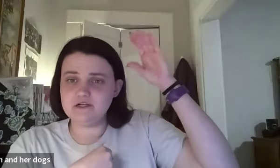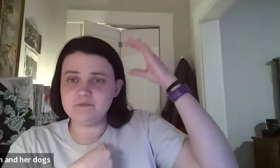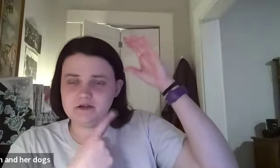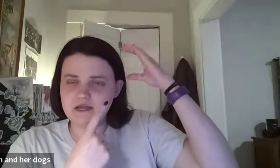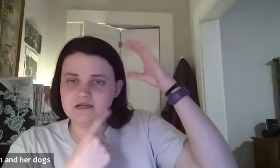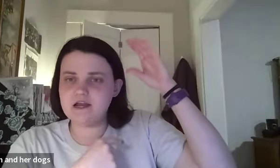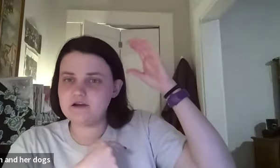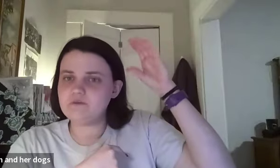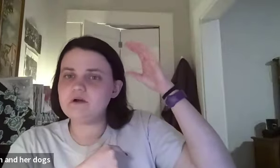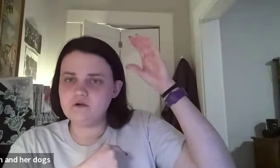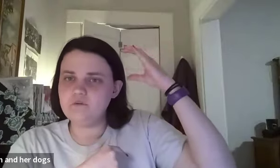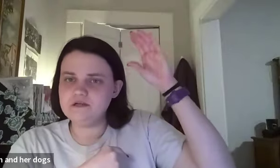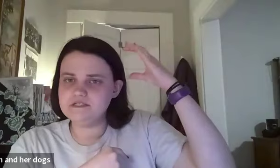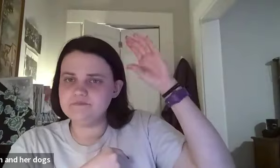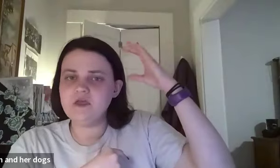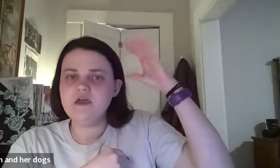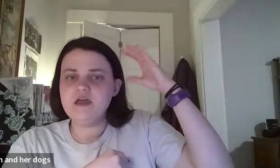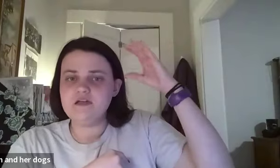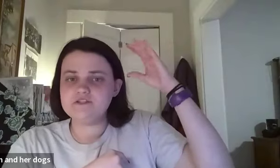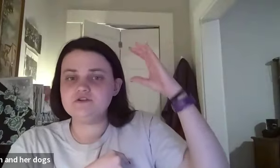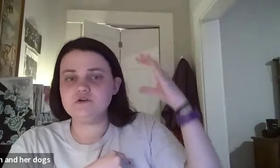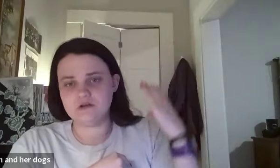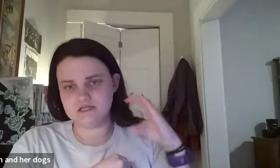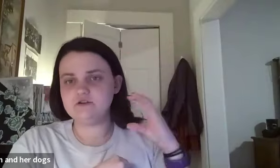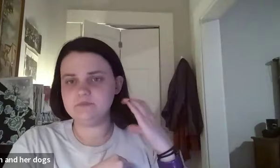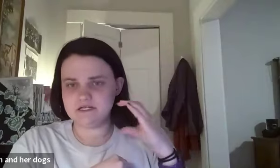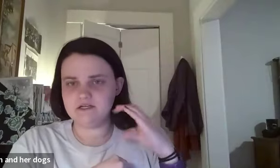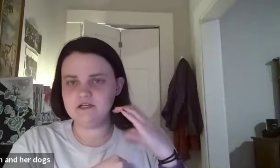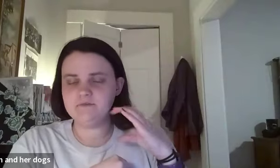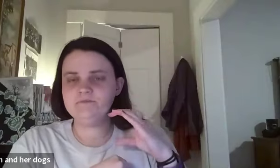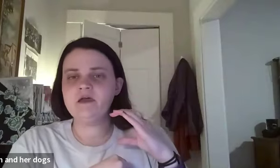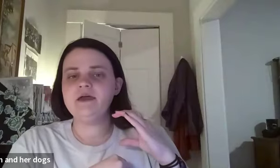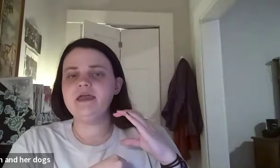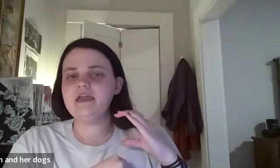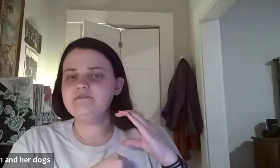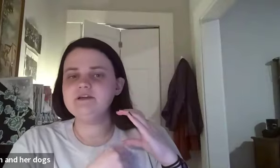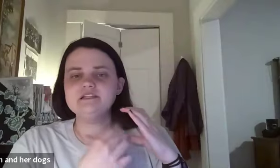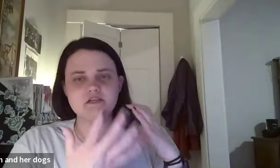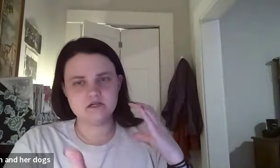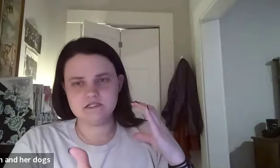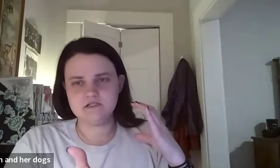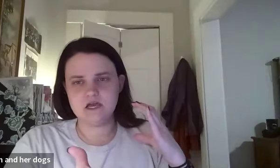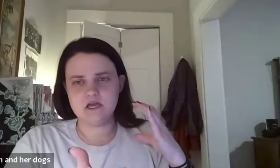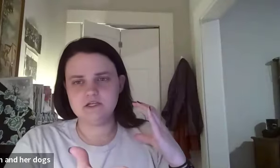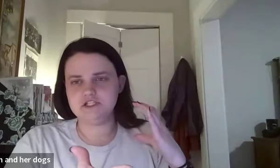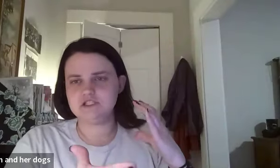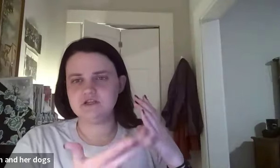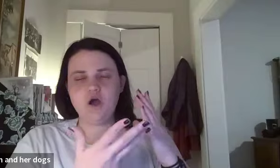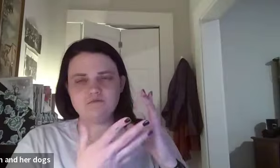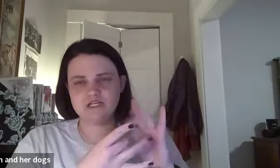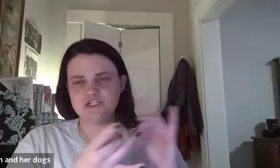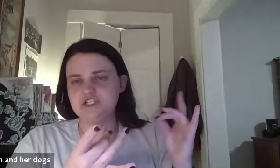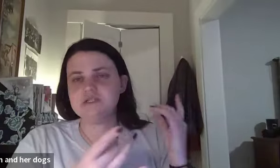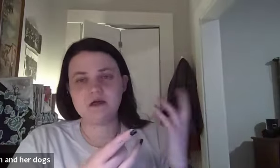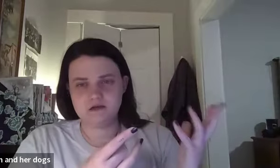here by your head, kind of like where uncle was. If it's a girl cousin, it'll be down here. If it is a cousin that it's just the conversation is just about a